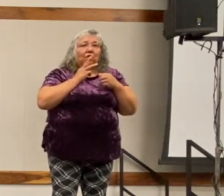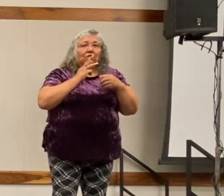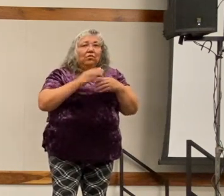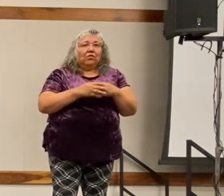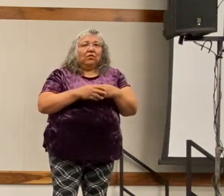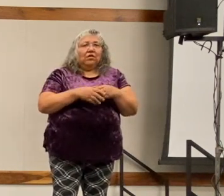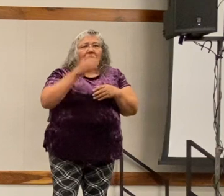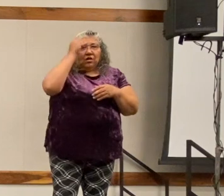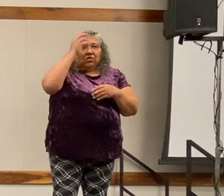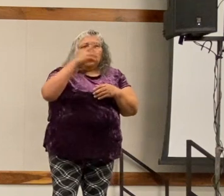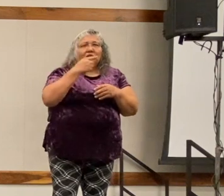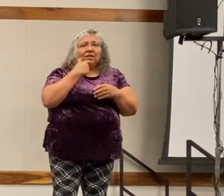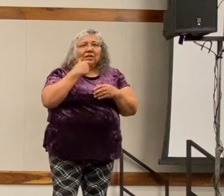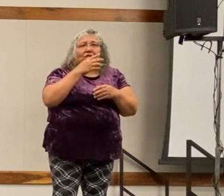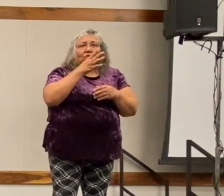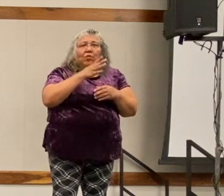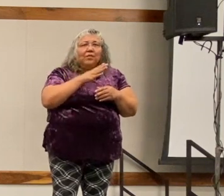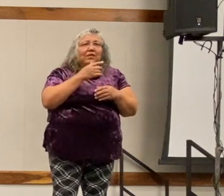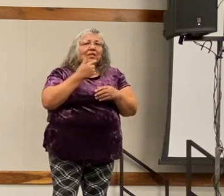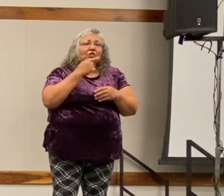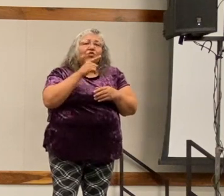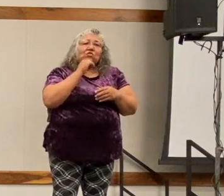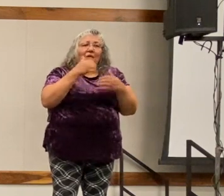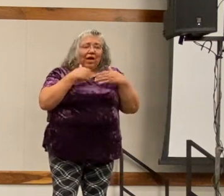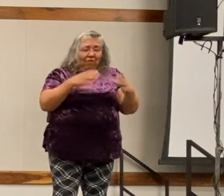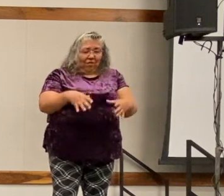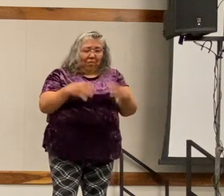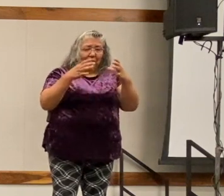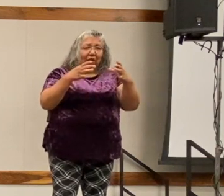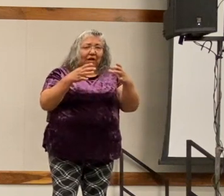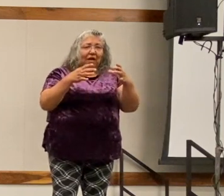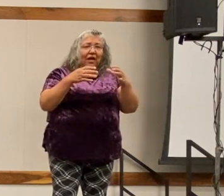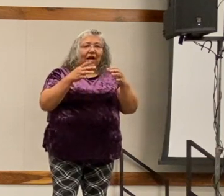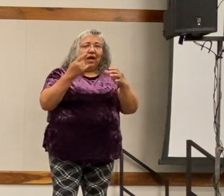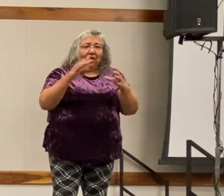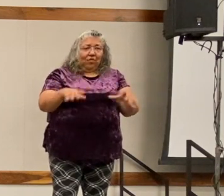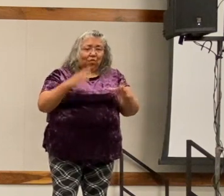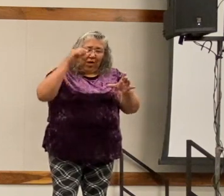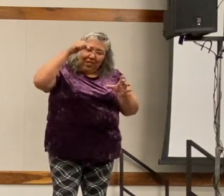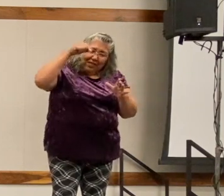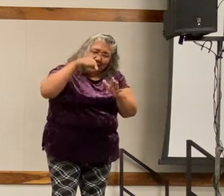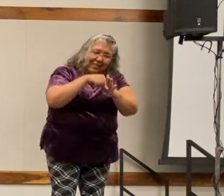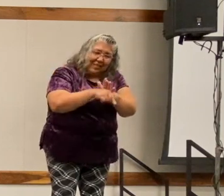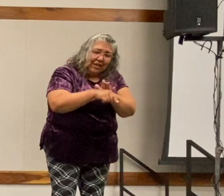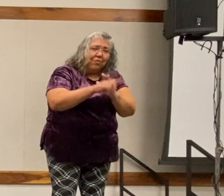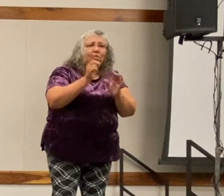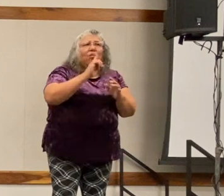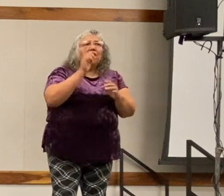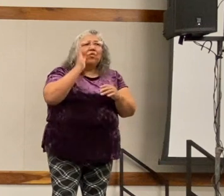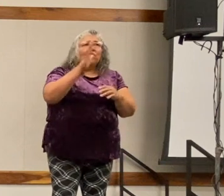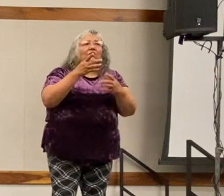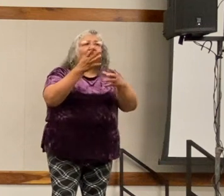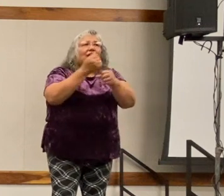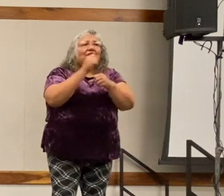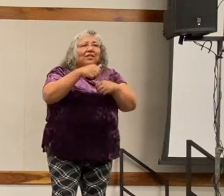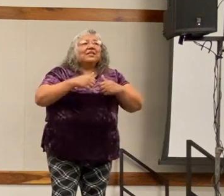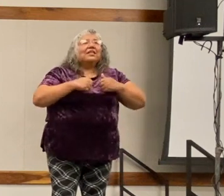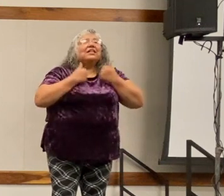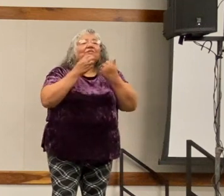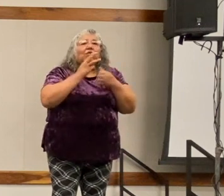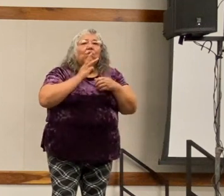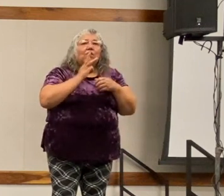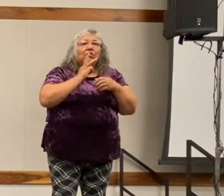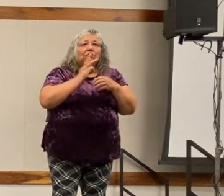Sir, said the woman, you don't even have a bucket, and the well is deep. So where are you going to get this living